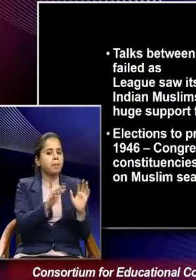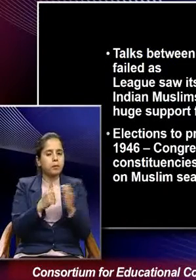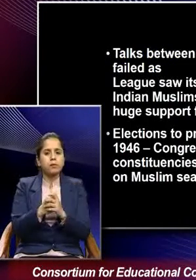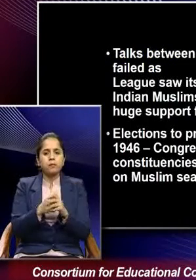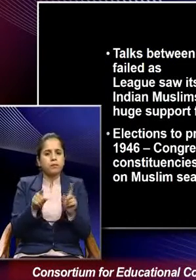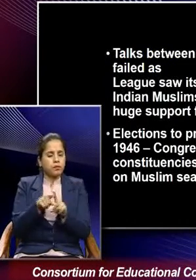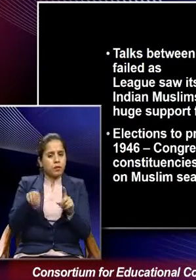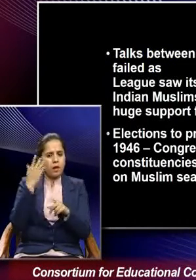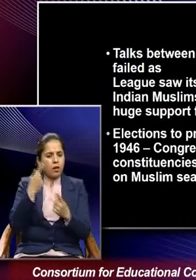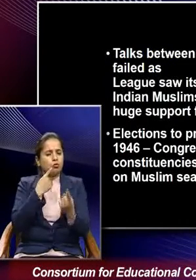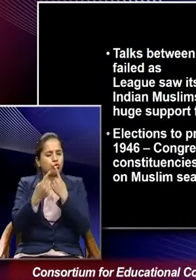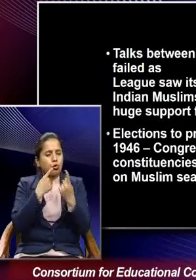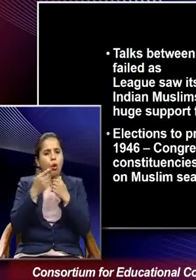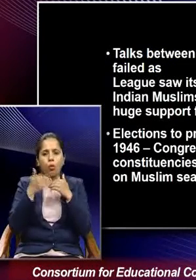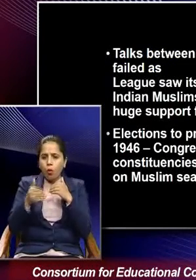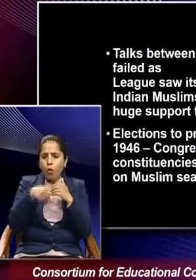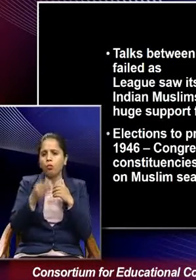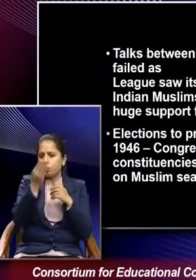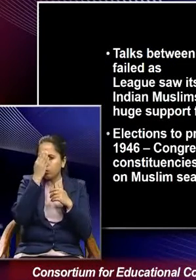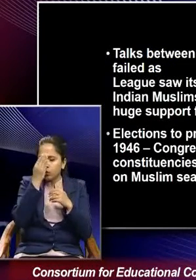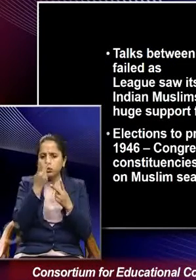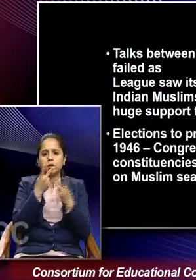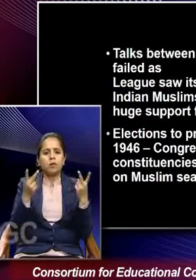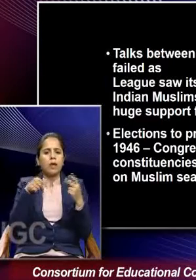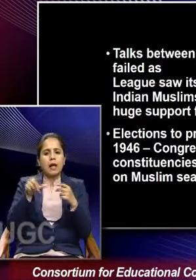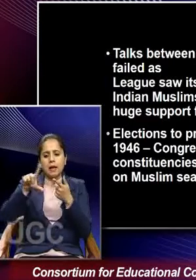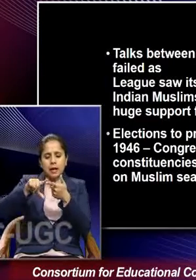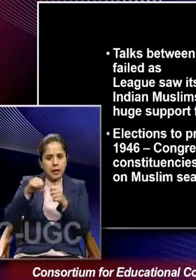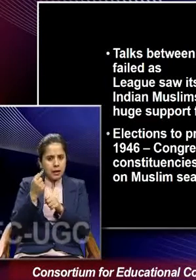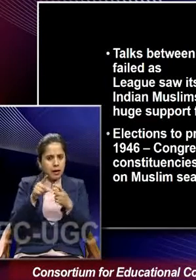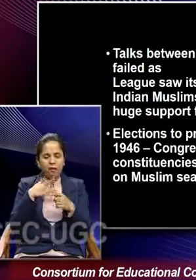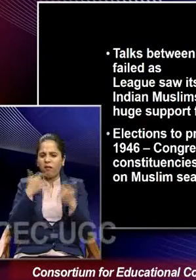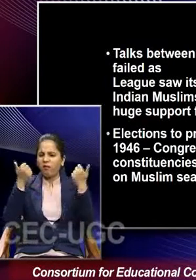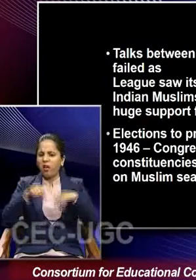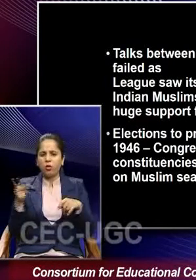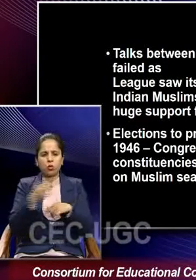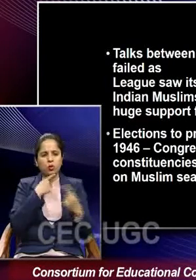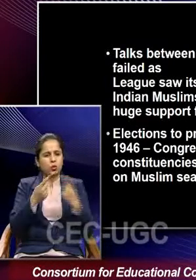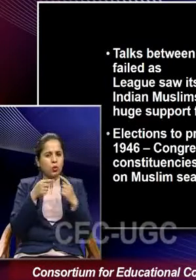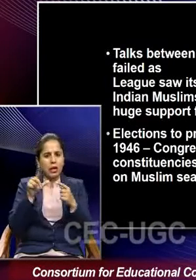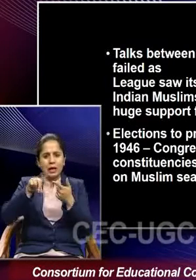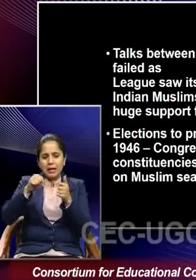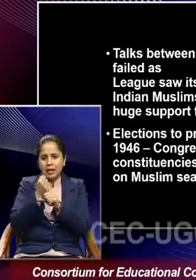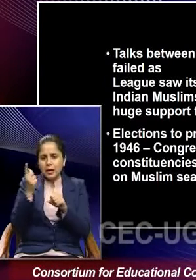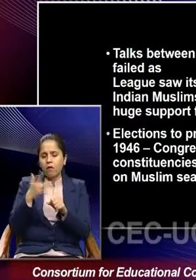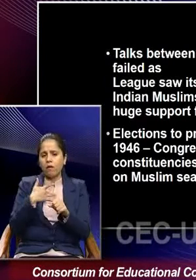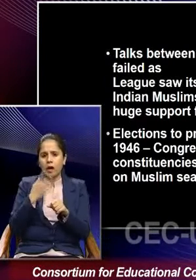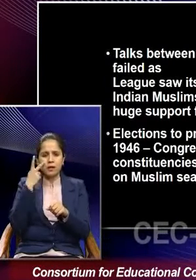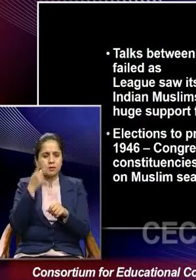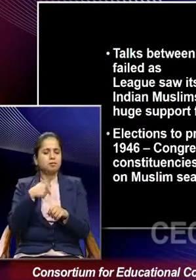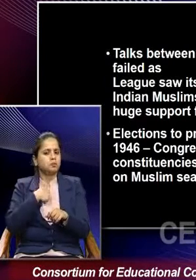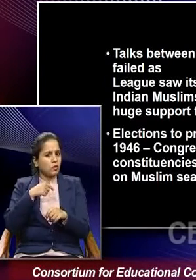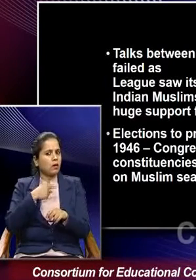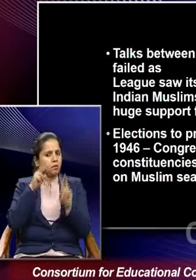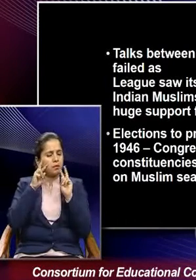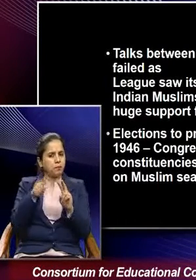So, talks between Muslims and League failed as League saw itself as the